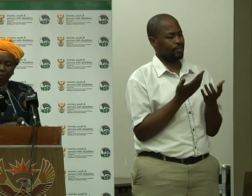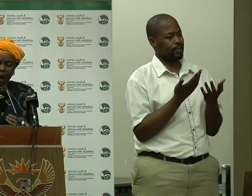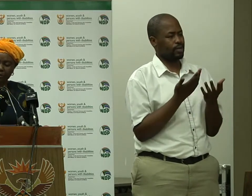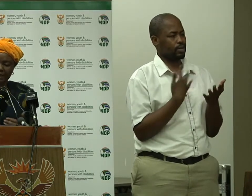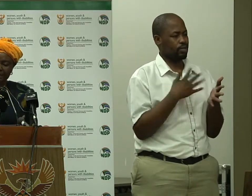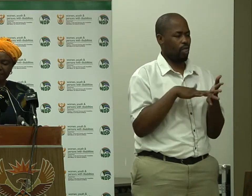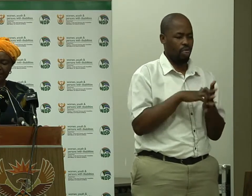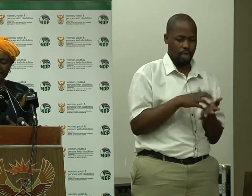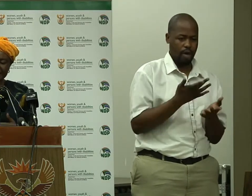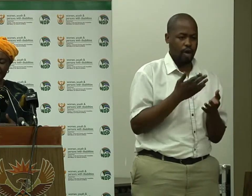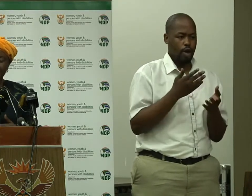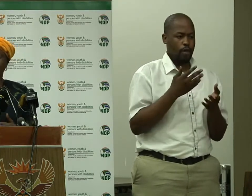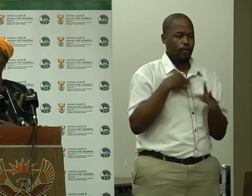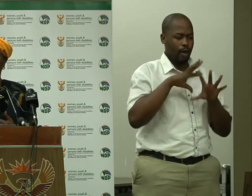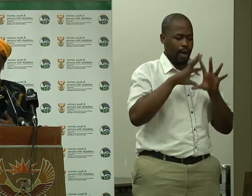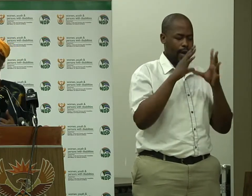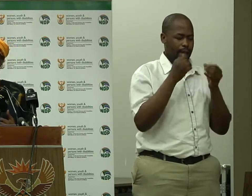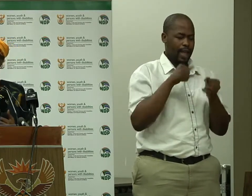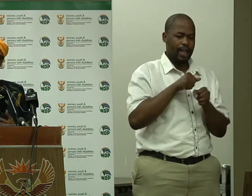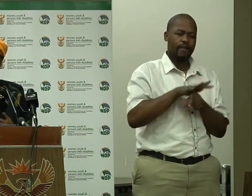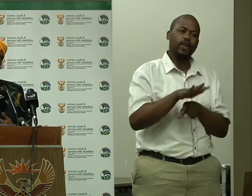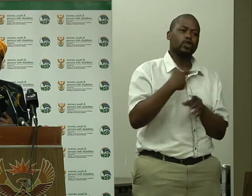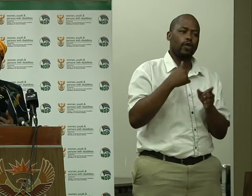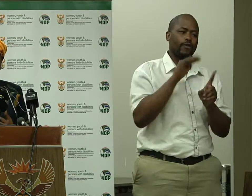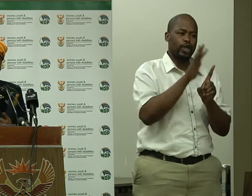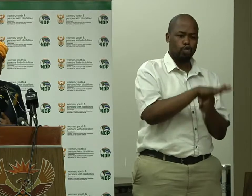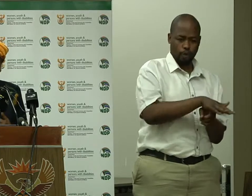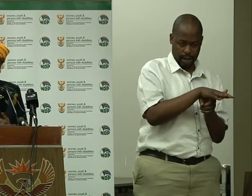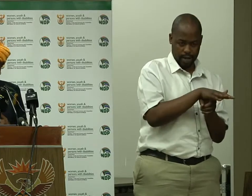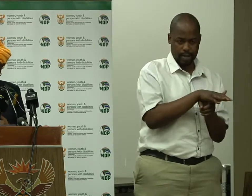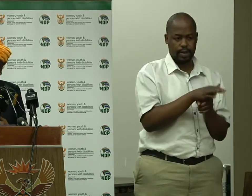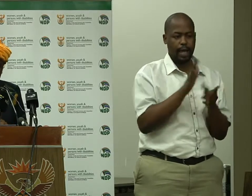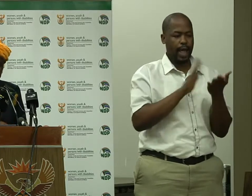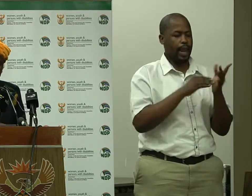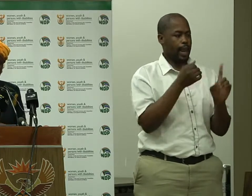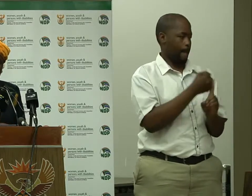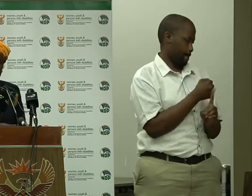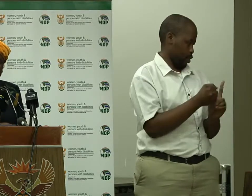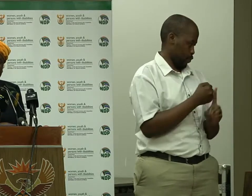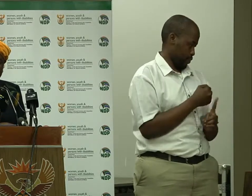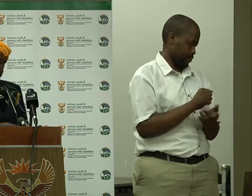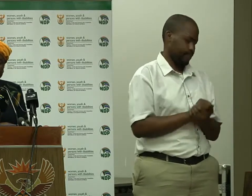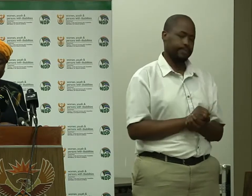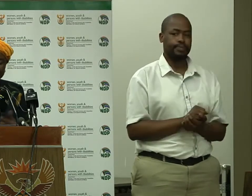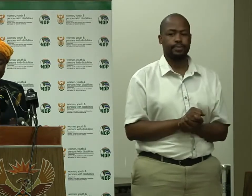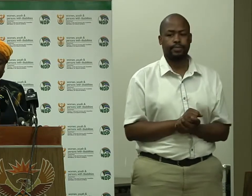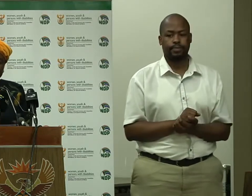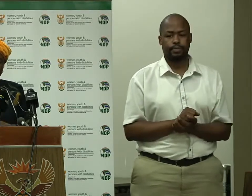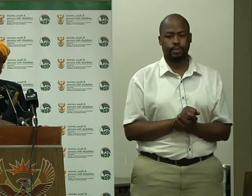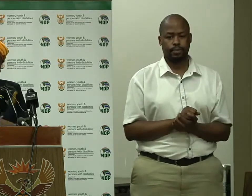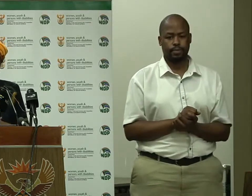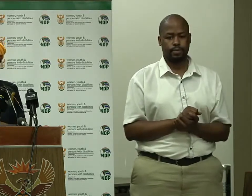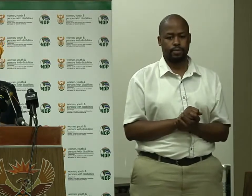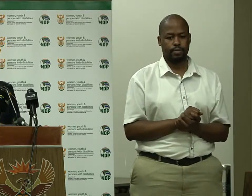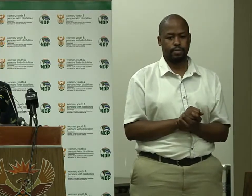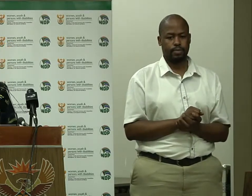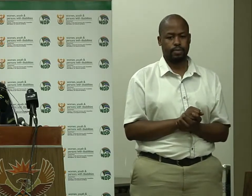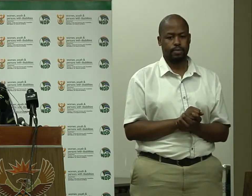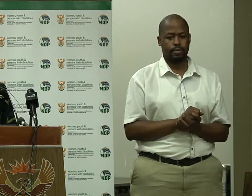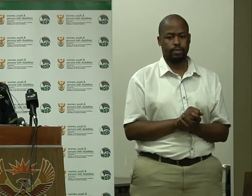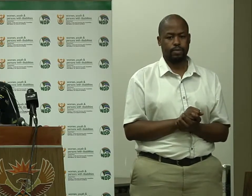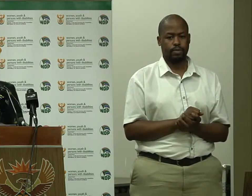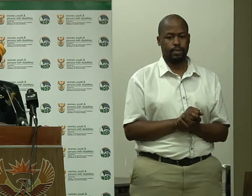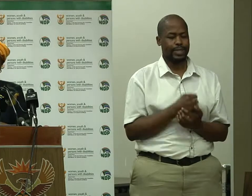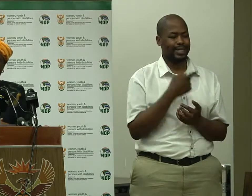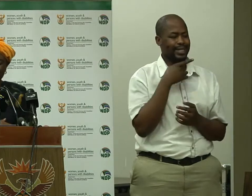the compounded effects of discrimination and abuse. This is attributed to